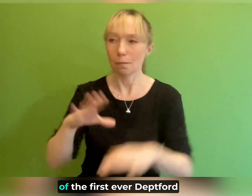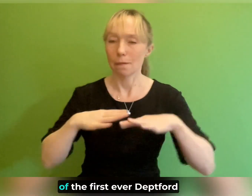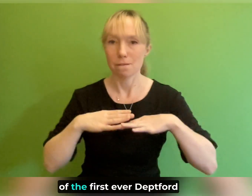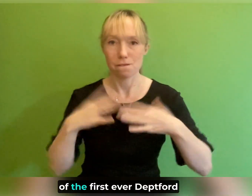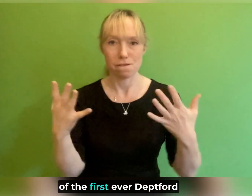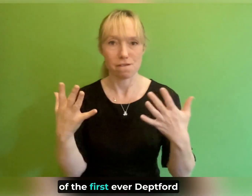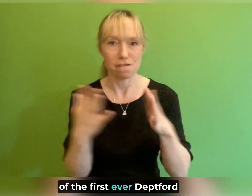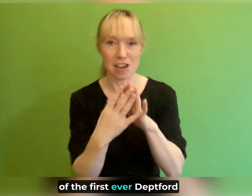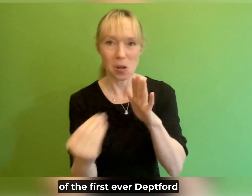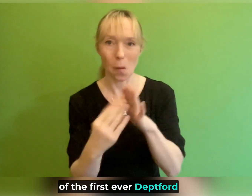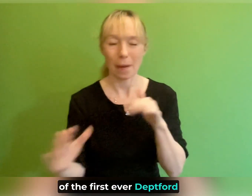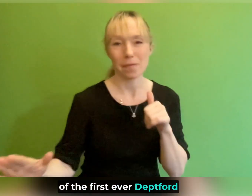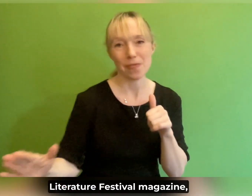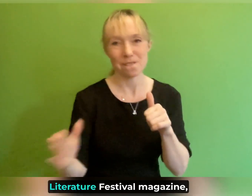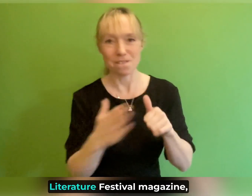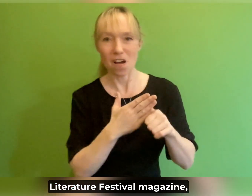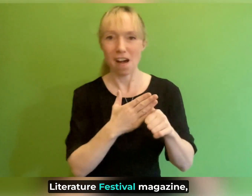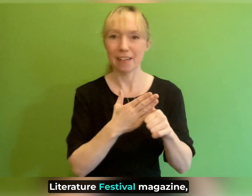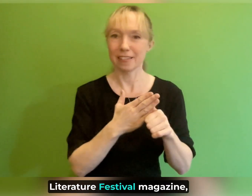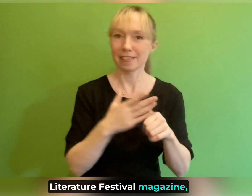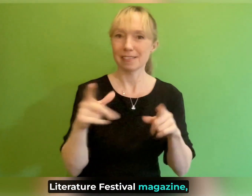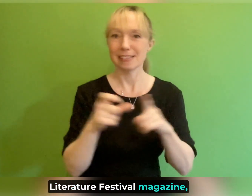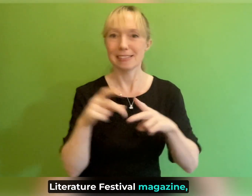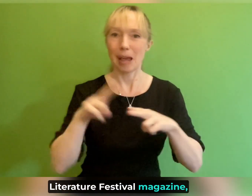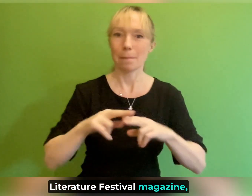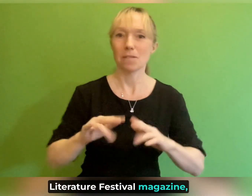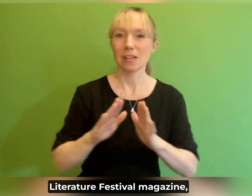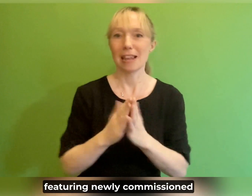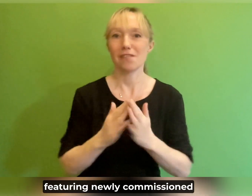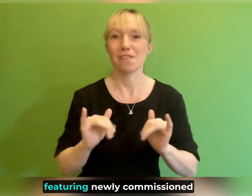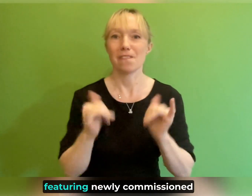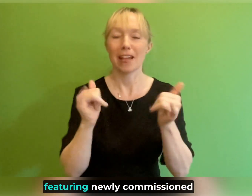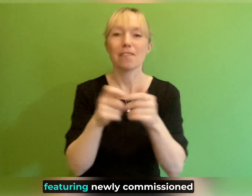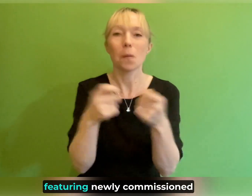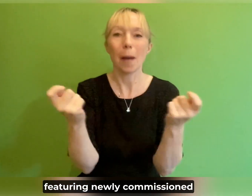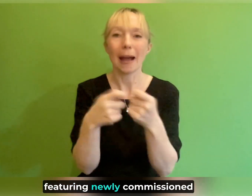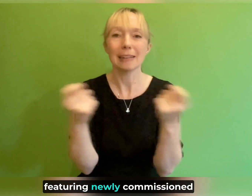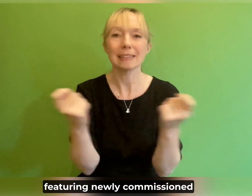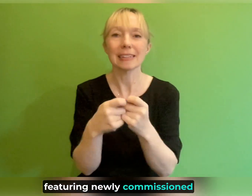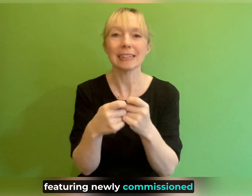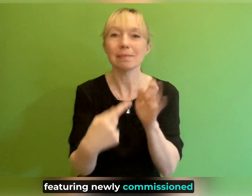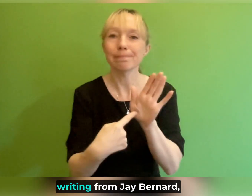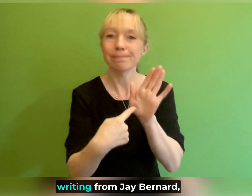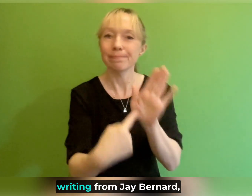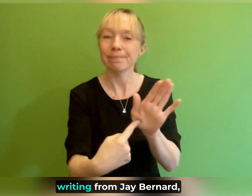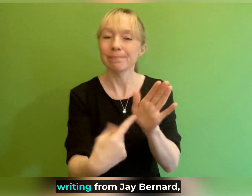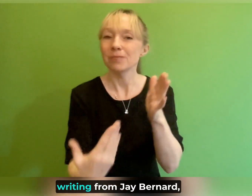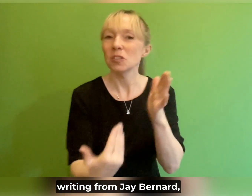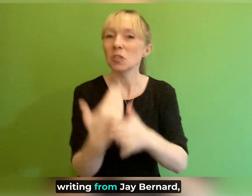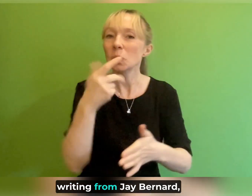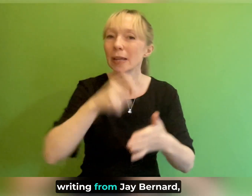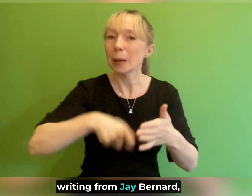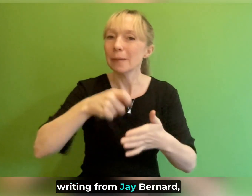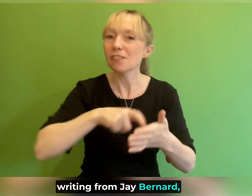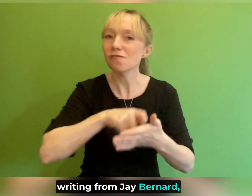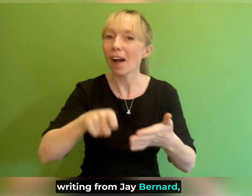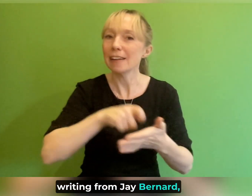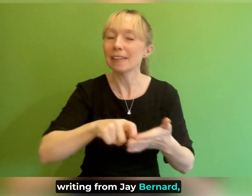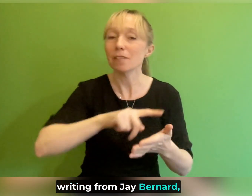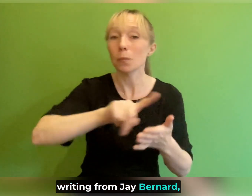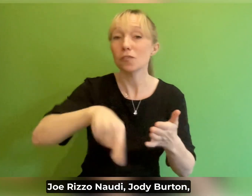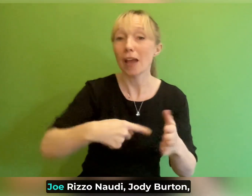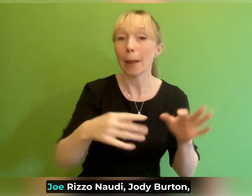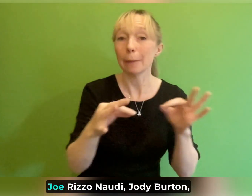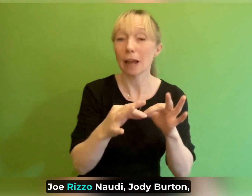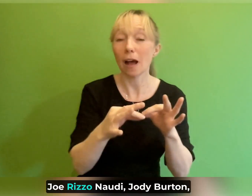of the first ever Deptford Literature Festival magazine, featuring newly commissioned writing from Jay Bernard,